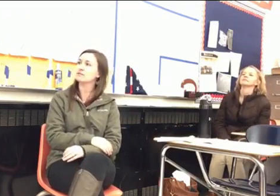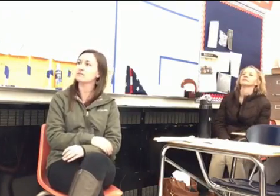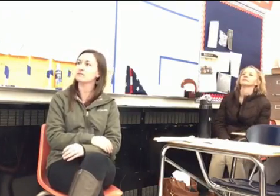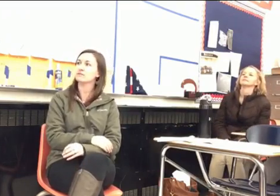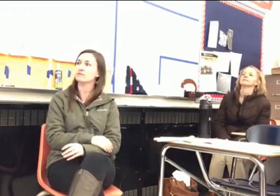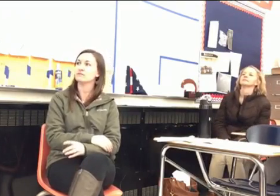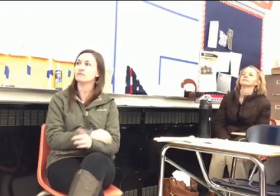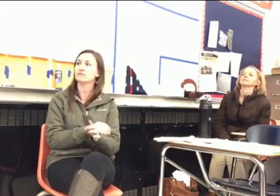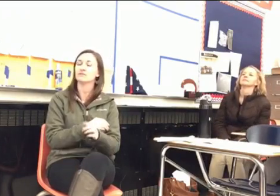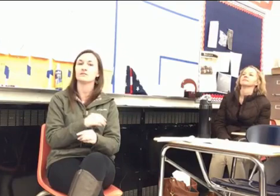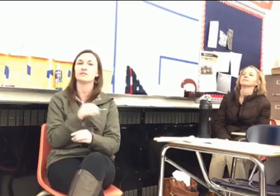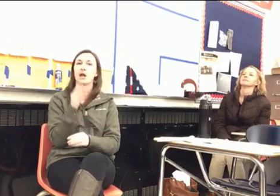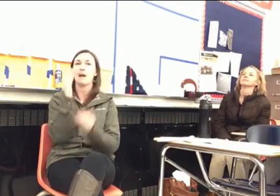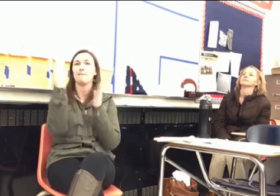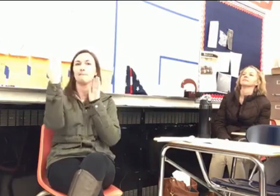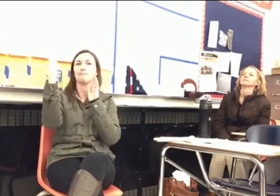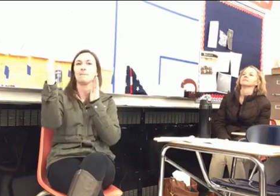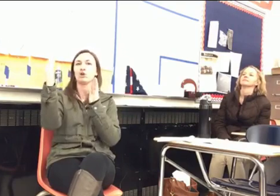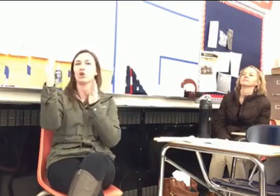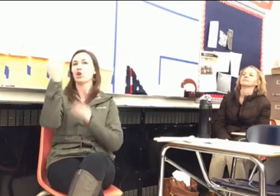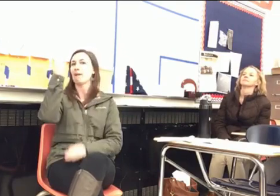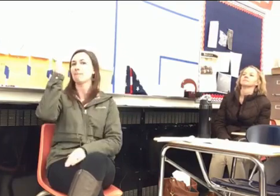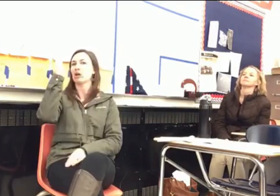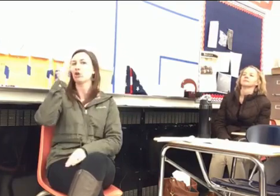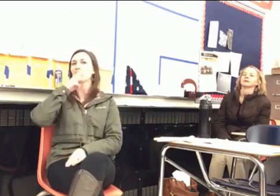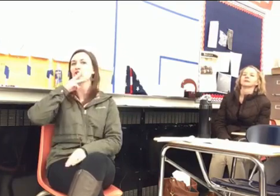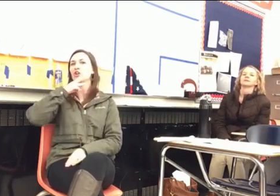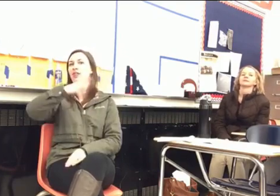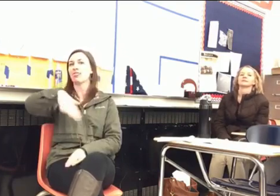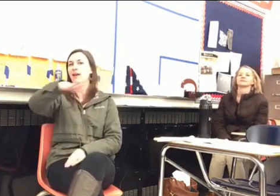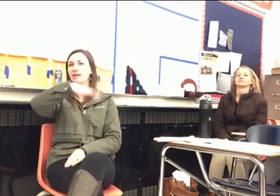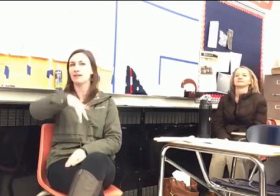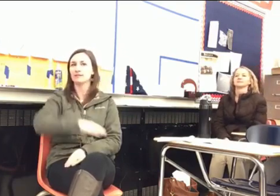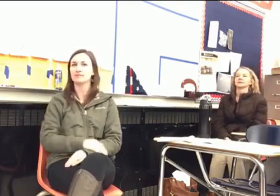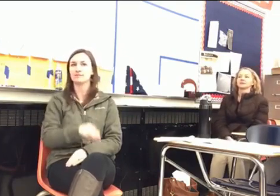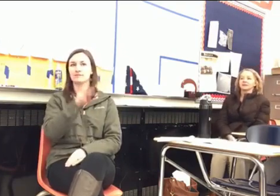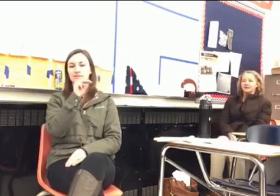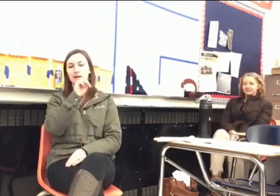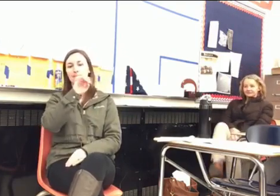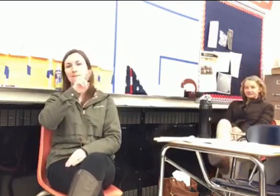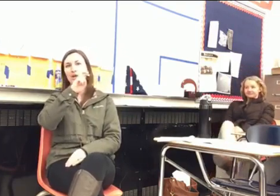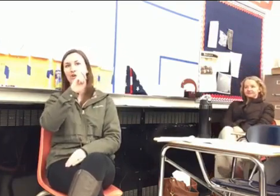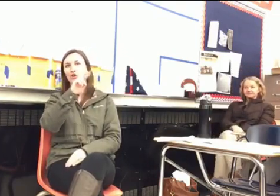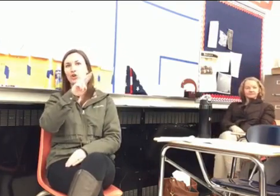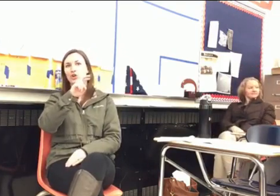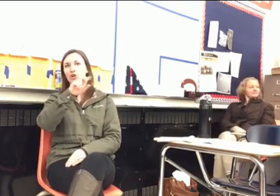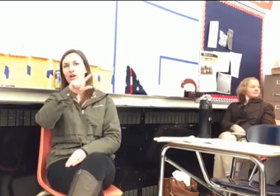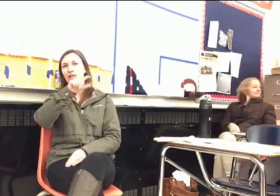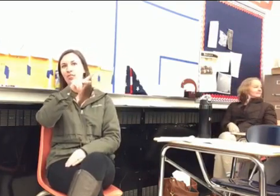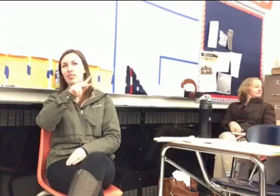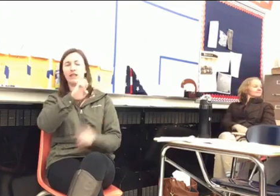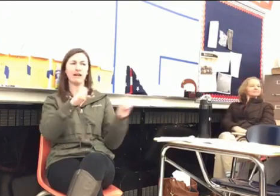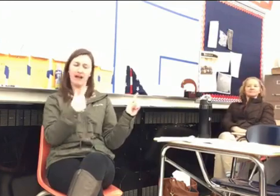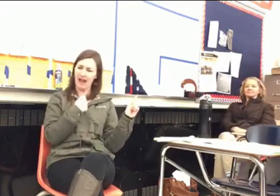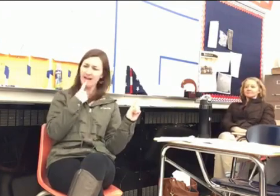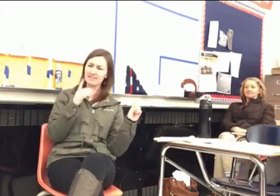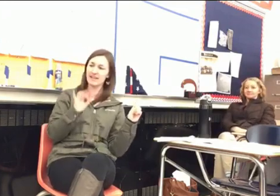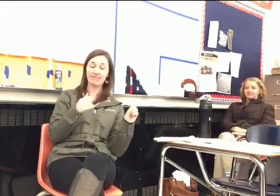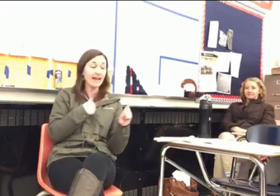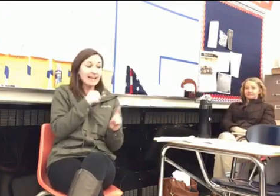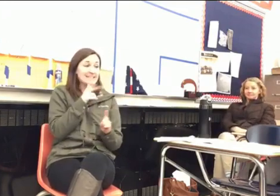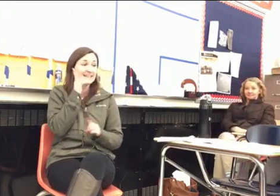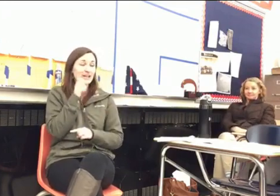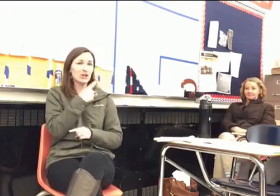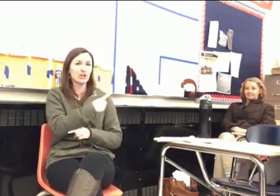in the Uintas. Mirror Lake. Silver Lake. Okay. Mirror. I didn't hear you. You got to be louder. I've been there. Okay, Mirror